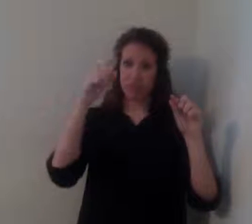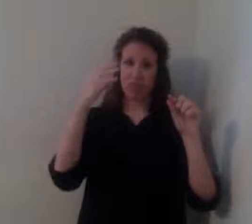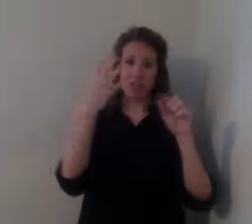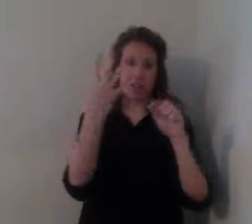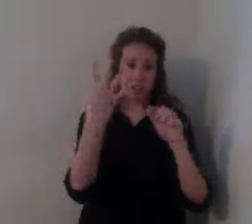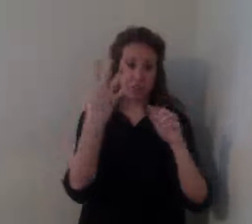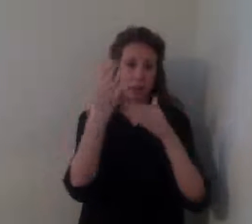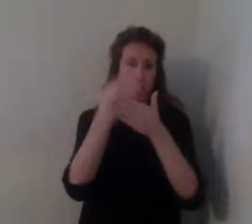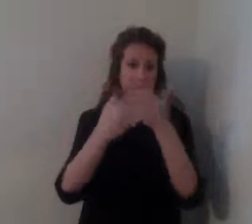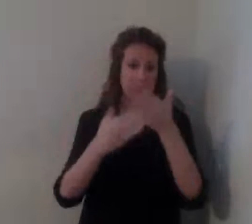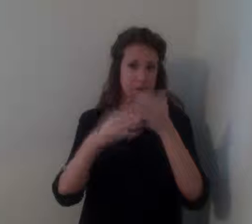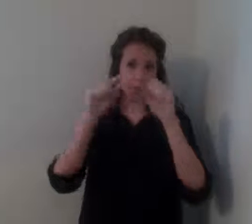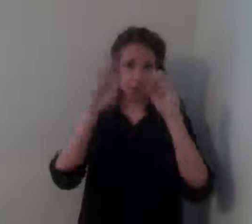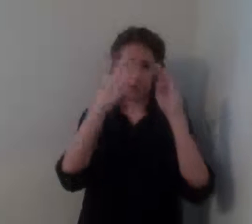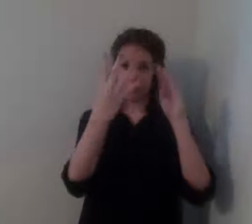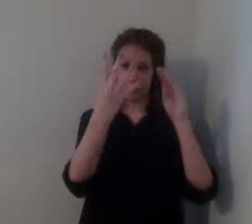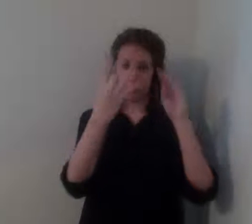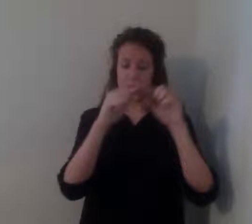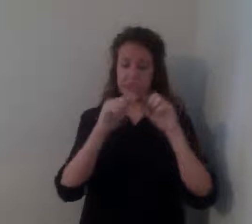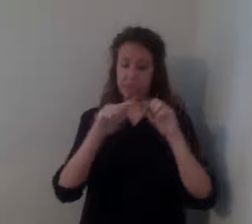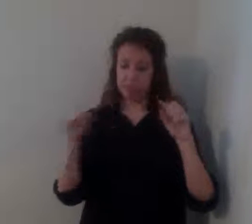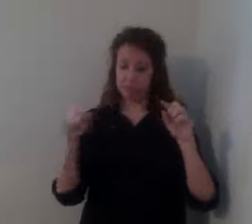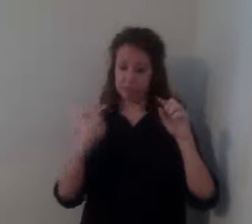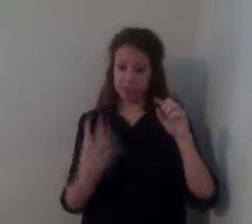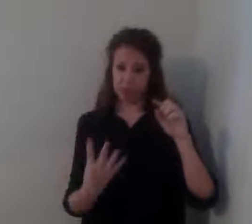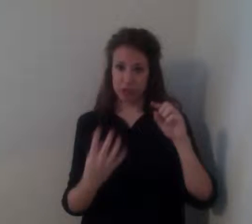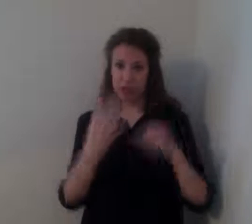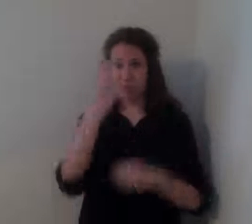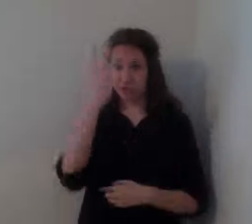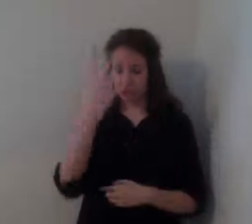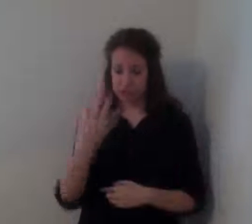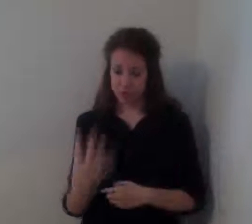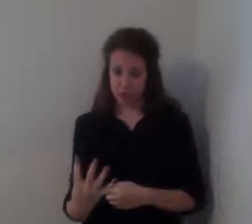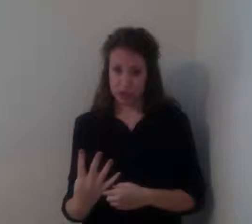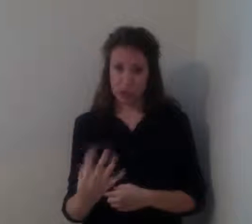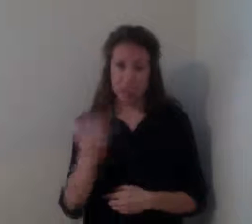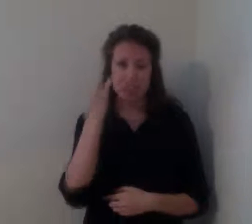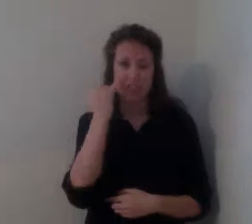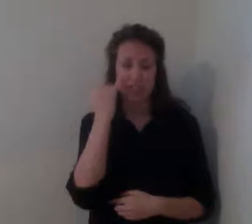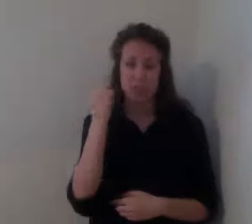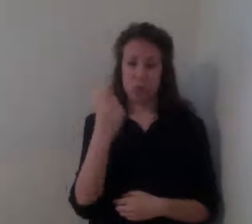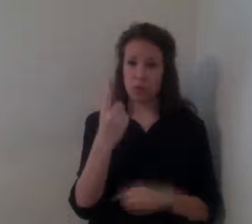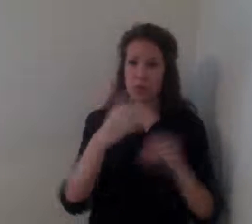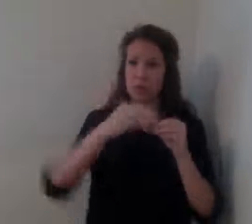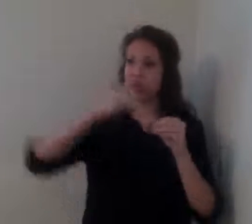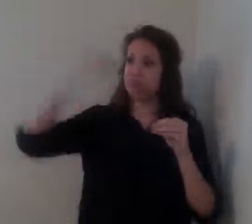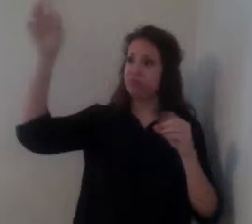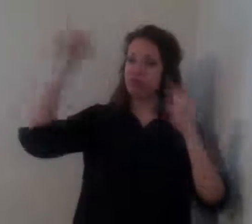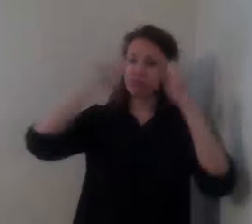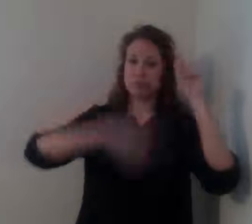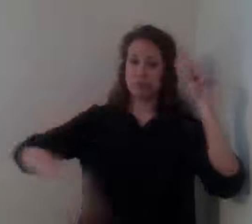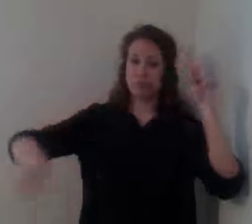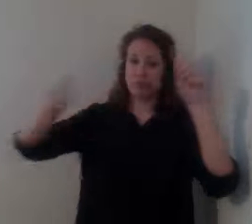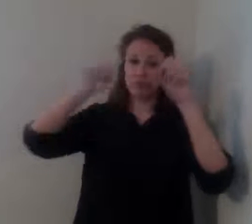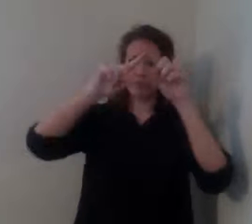have a whole circle. But what if somebody came by and took away 1 part from the circle? Well, the circle's still divided into 4